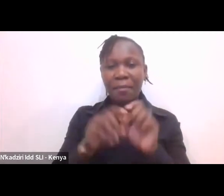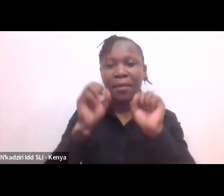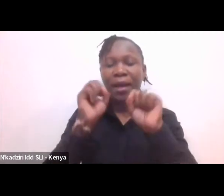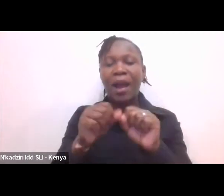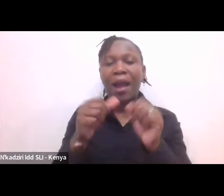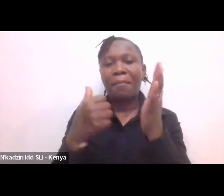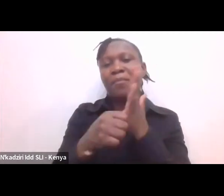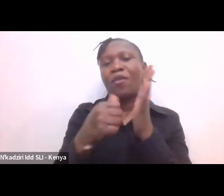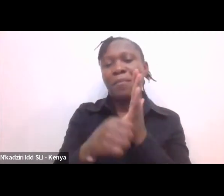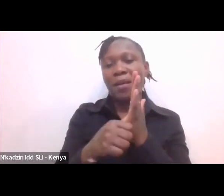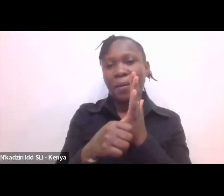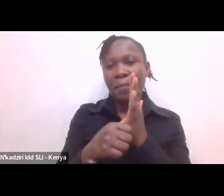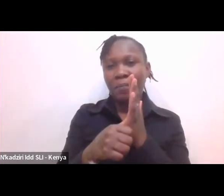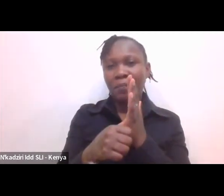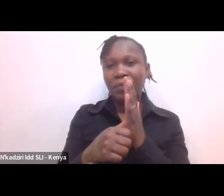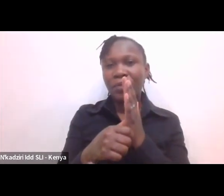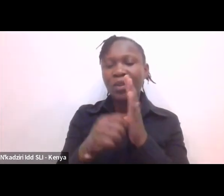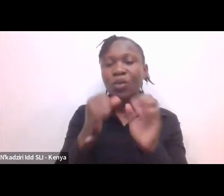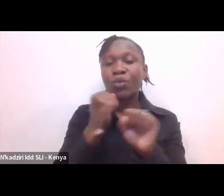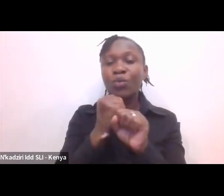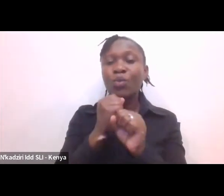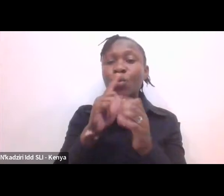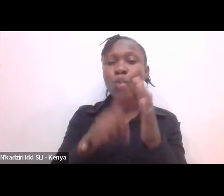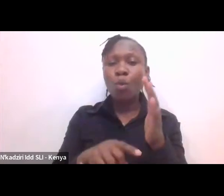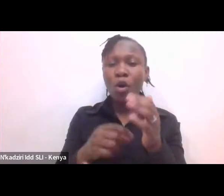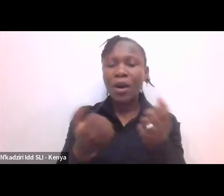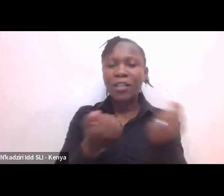Do keep the car pointing forward.